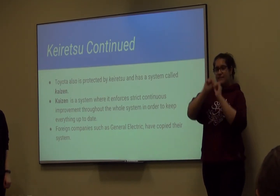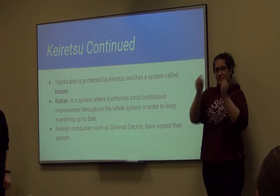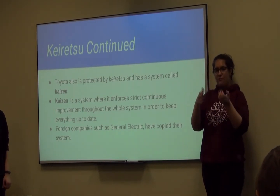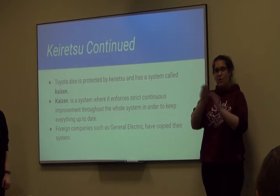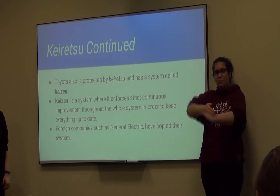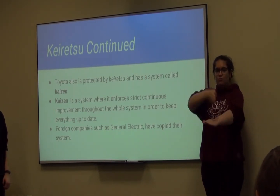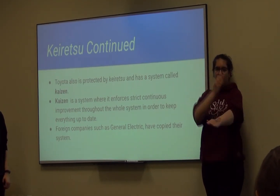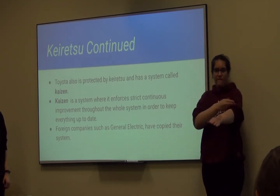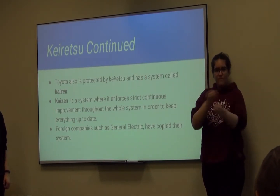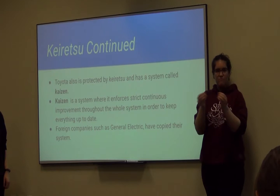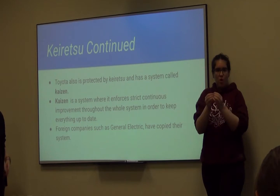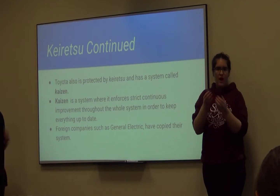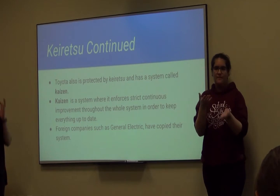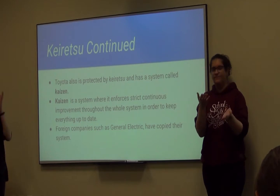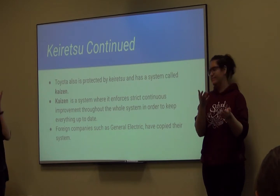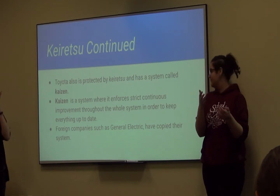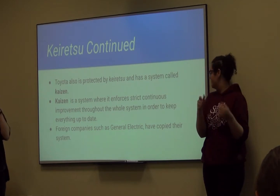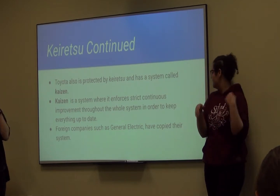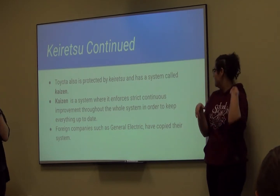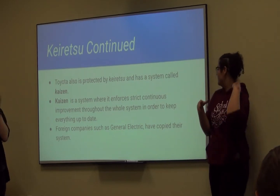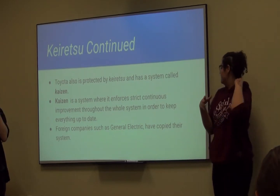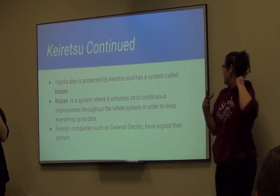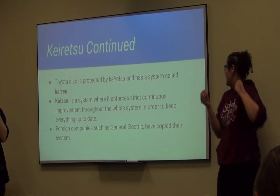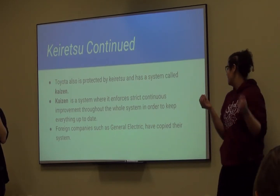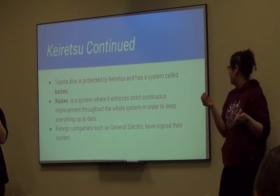make improvements to the system to make it better.